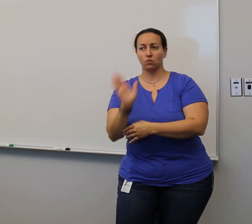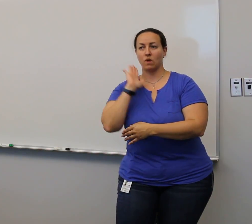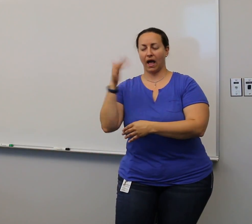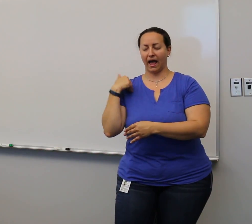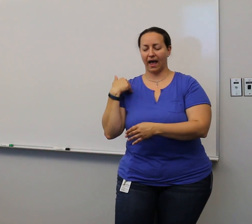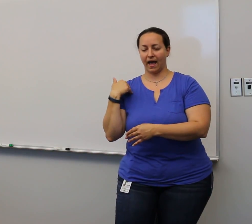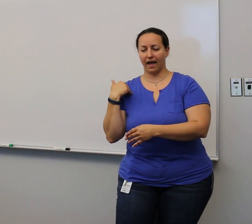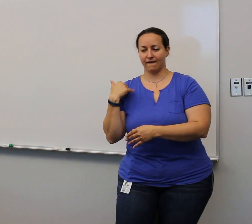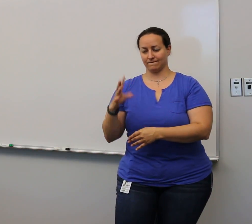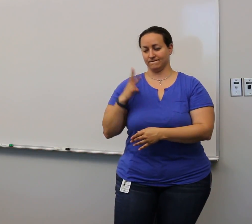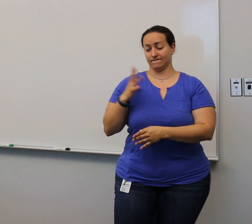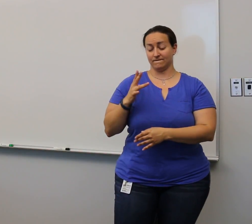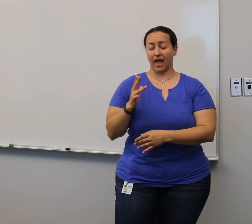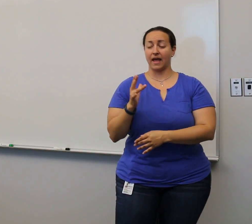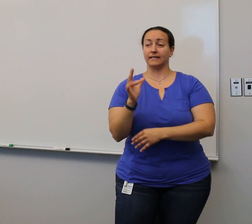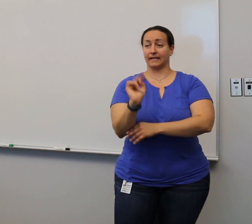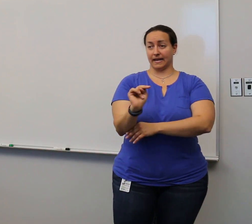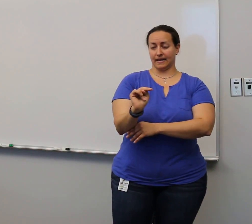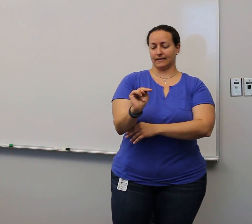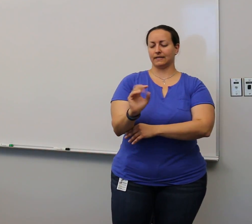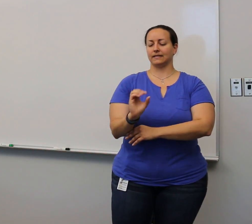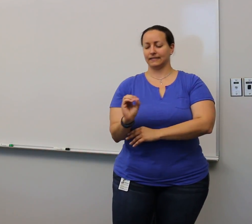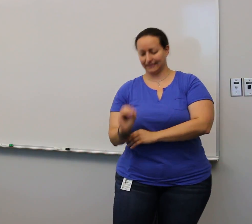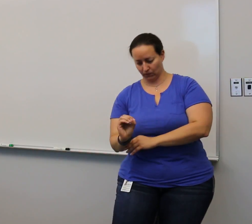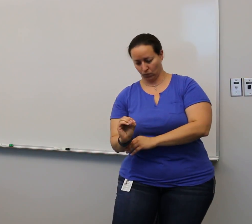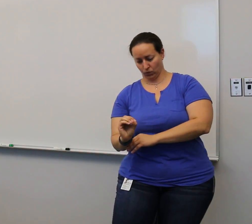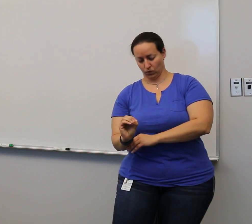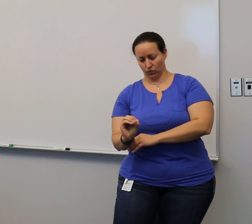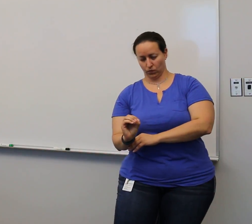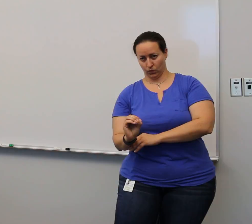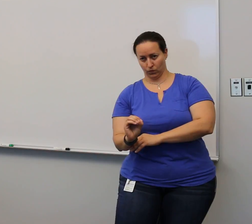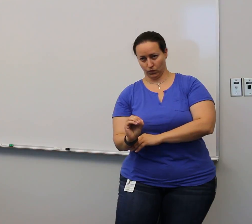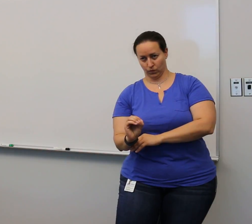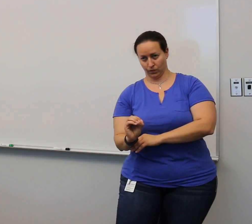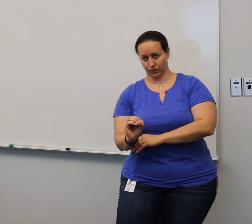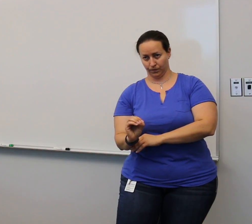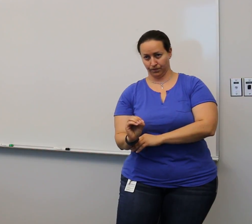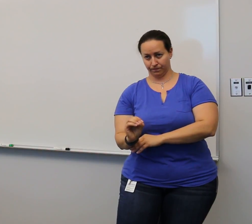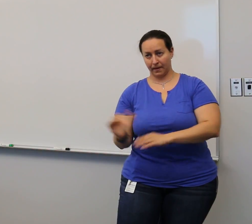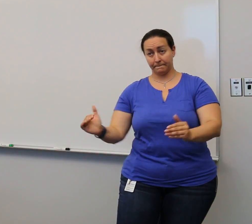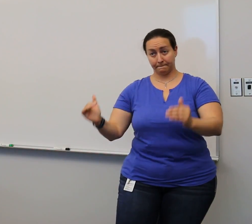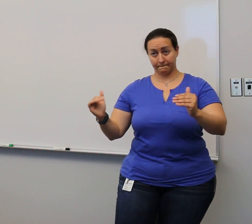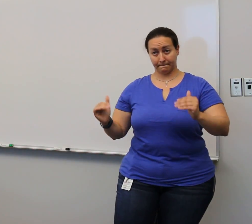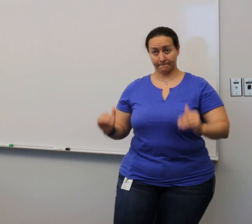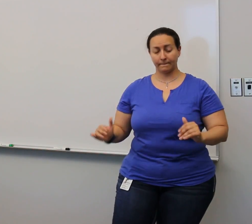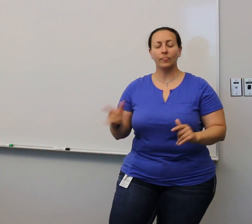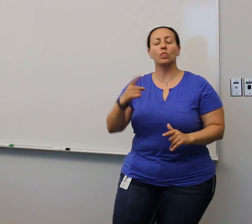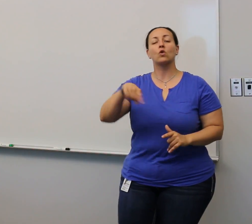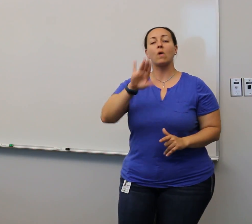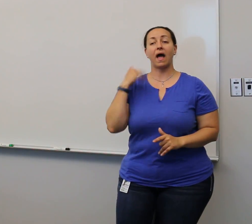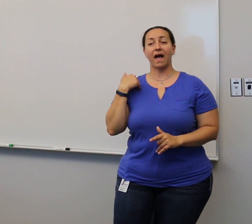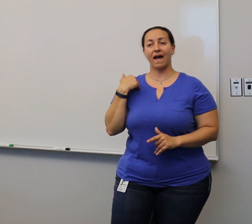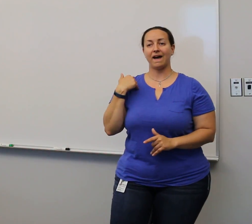N with little 0 at the bottom. And then finally, you've worked with the integers in the past.